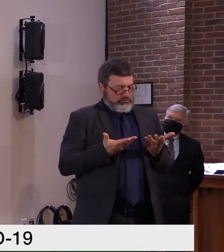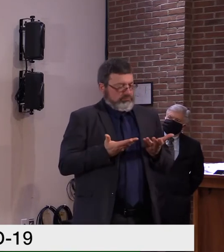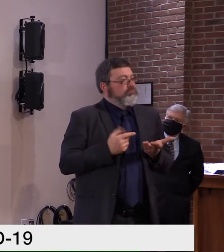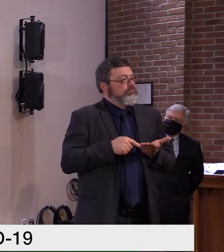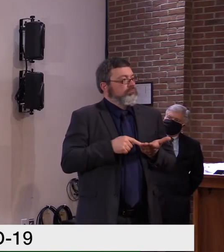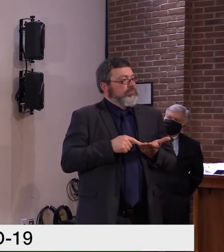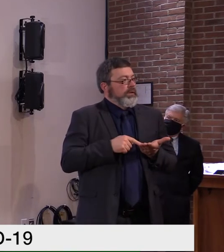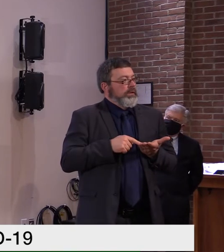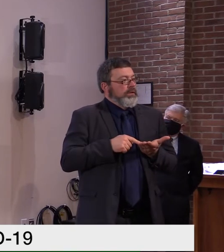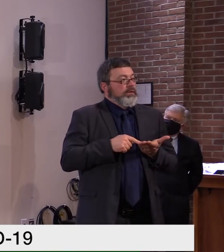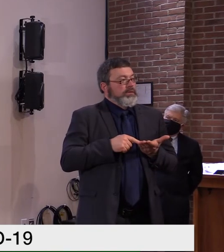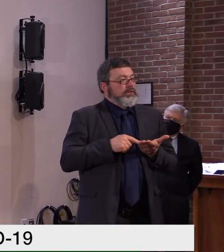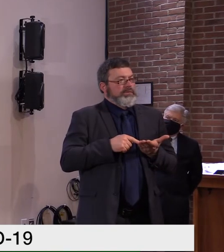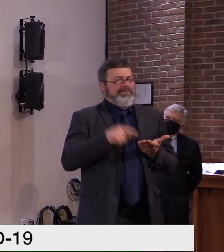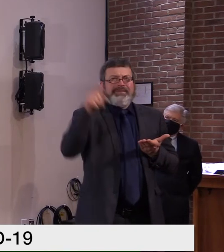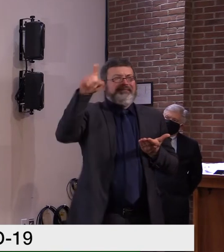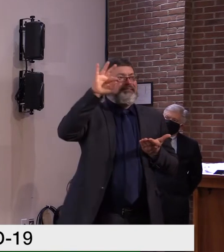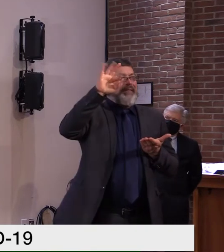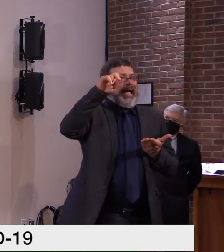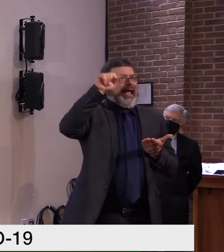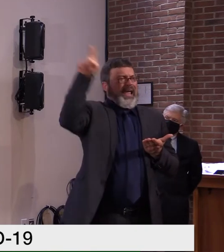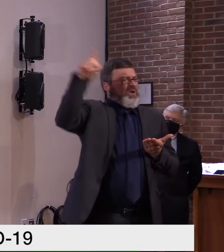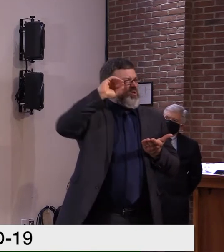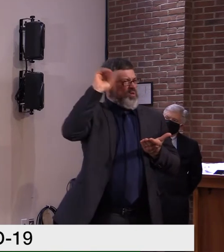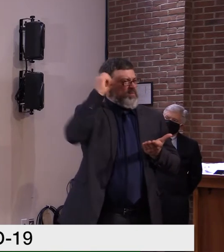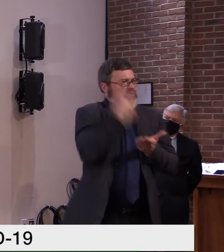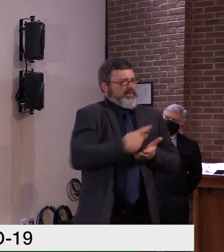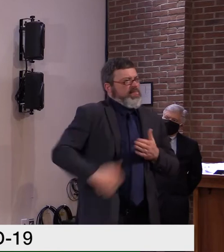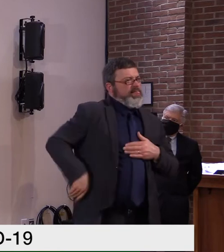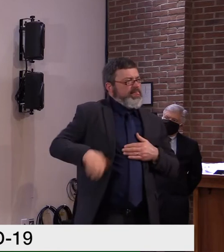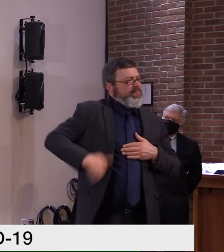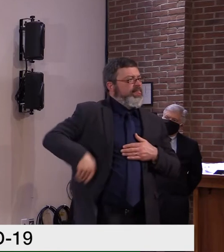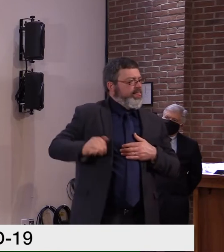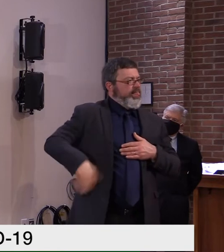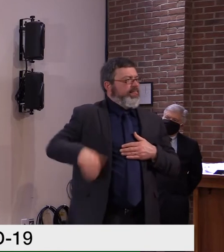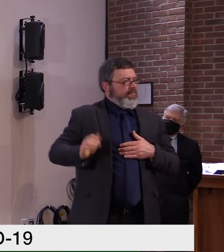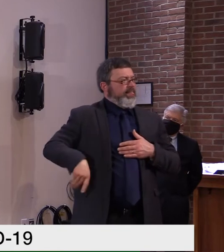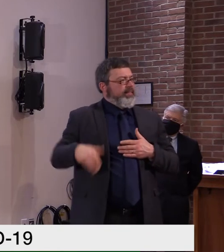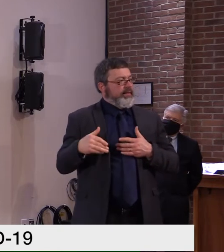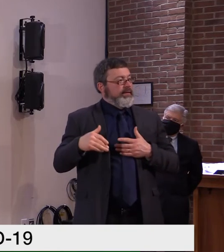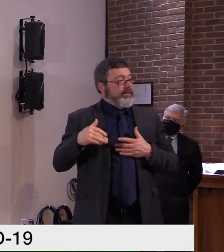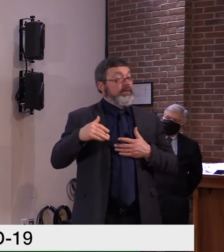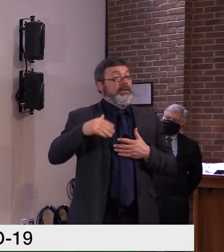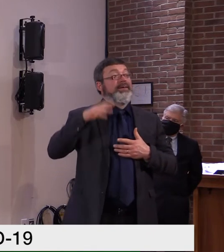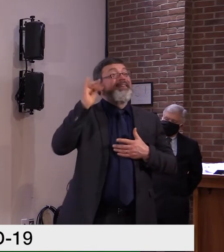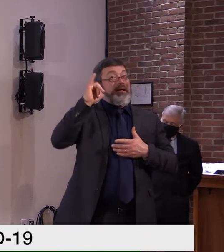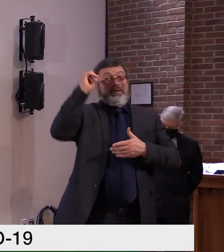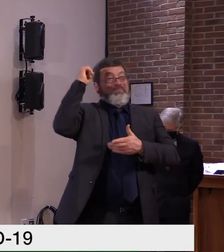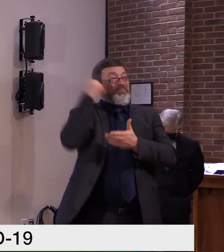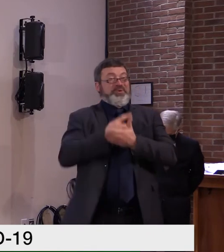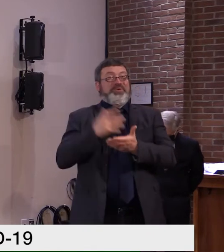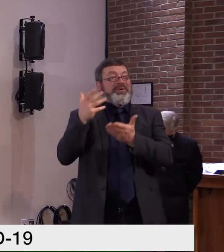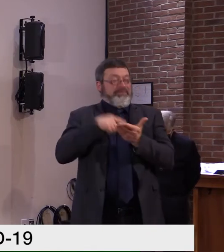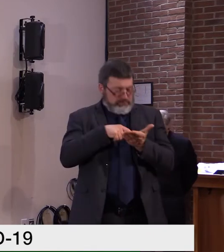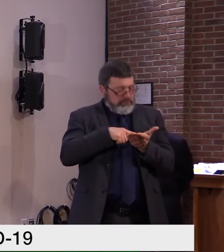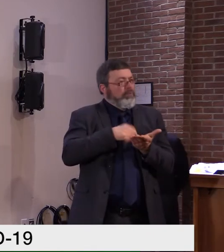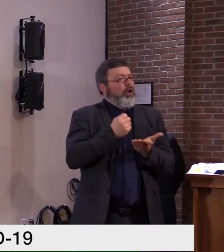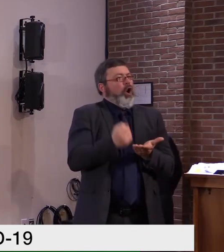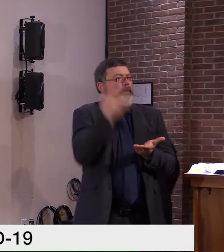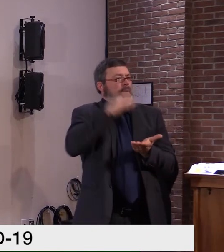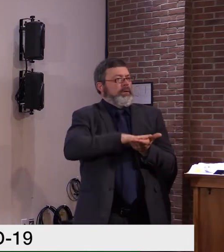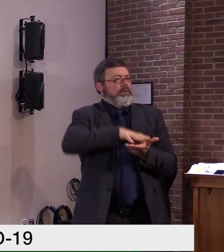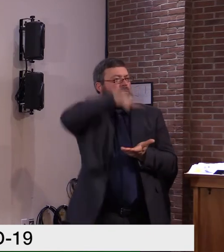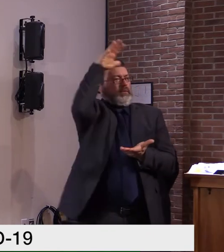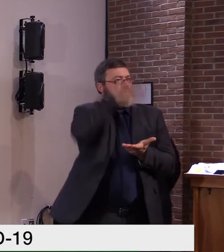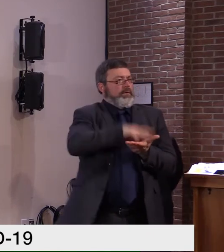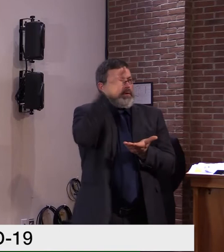time. And then we're going to have a quantity of vaccines that we can distribute wide